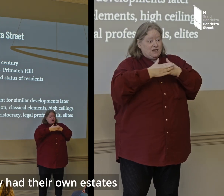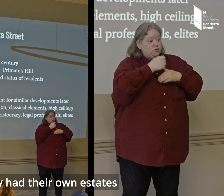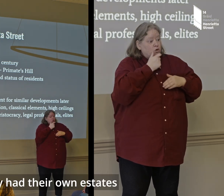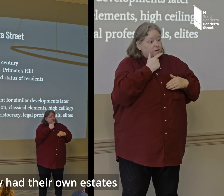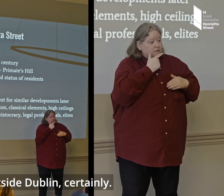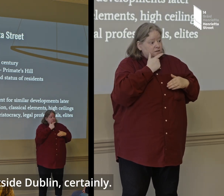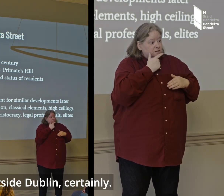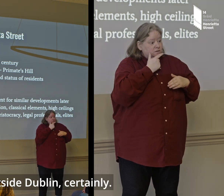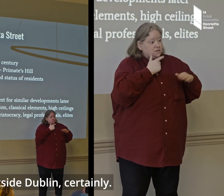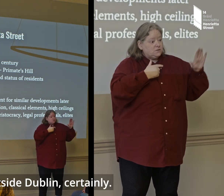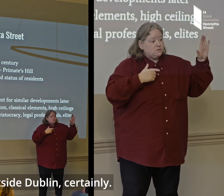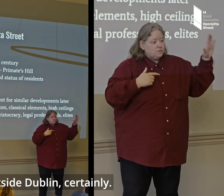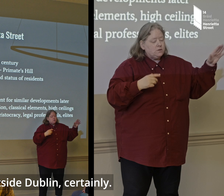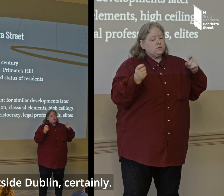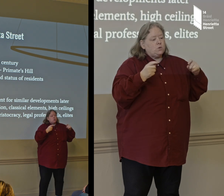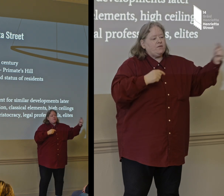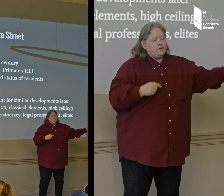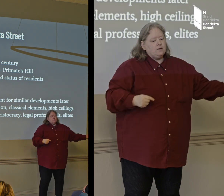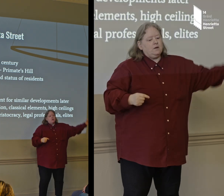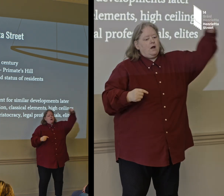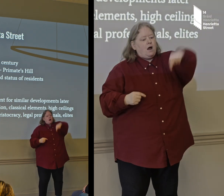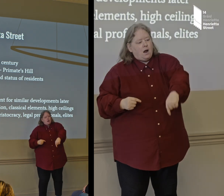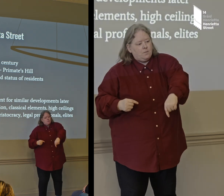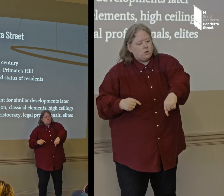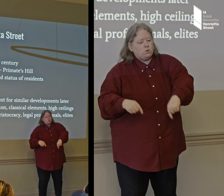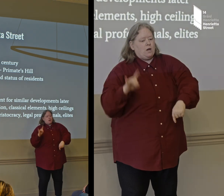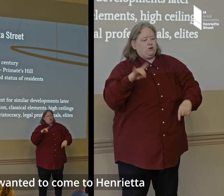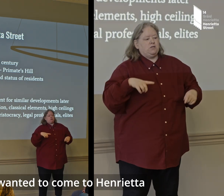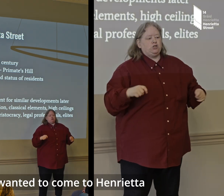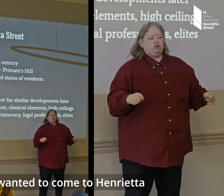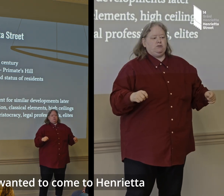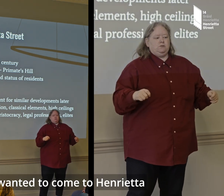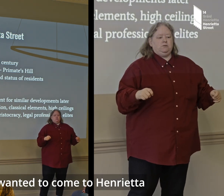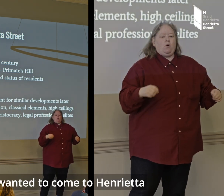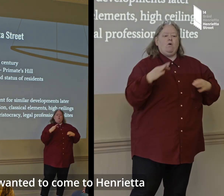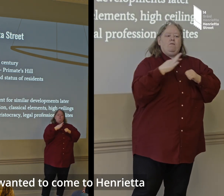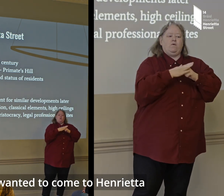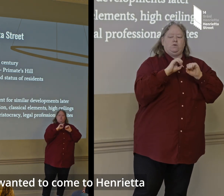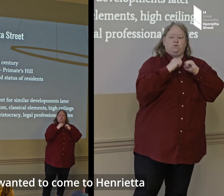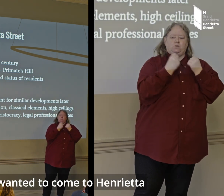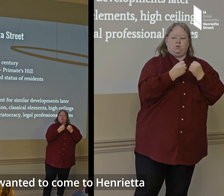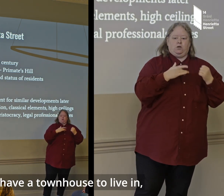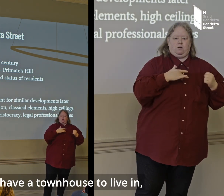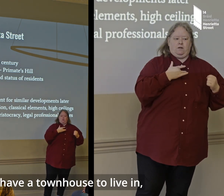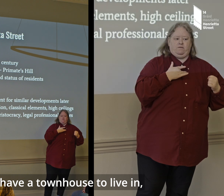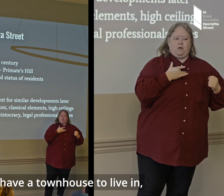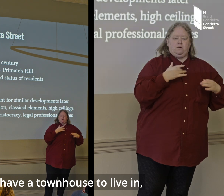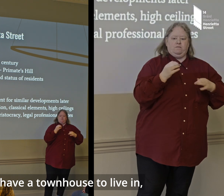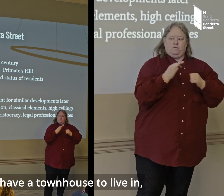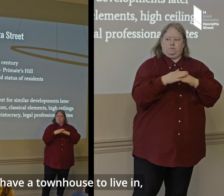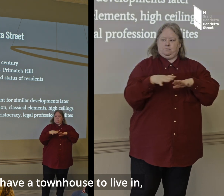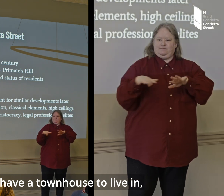They had their own estates outside Dublin, certainly. But they wanted to come to Henrietta Street to